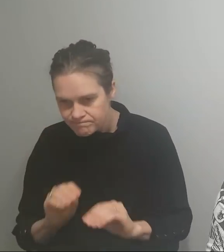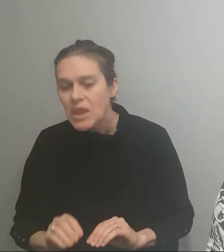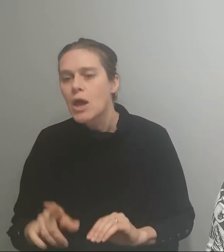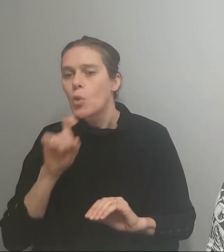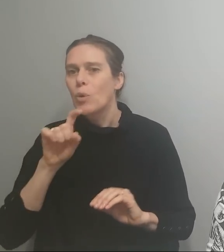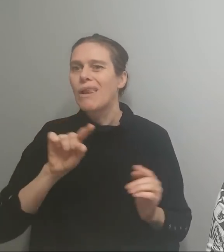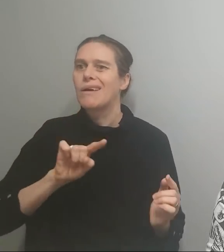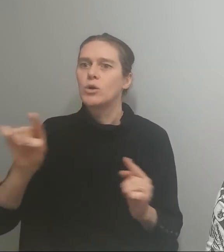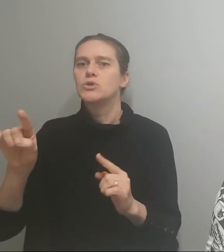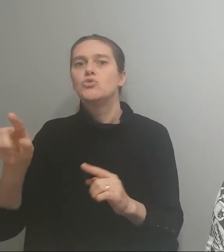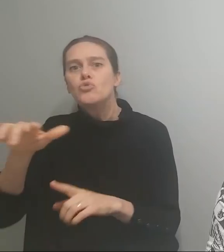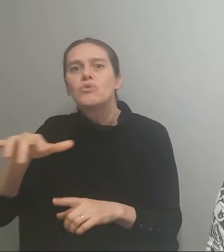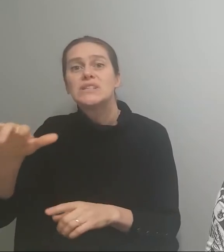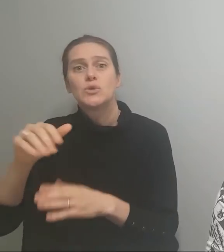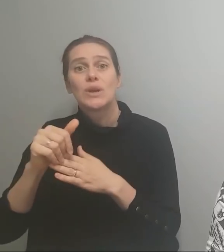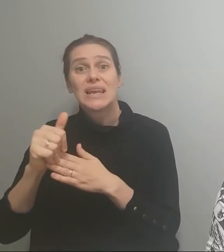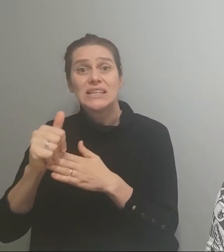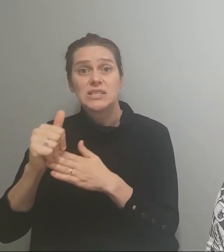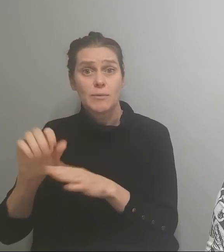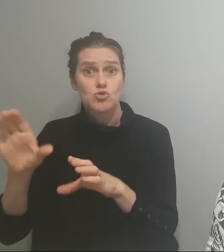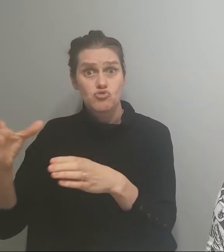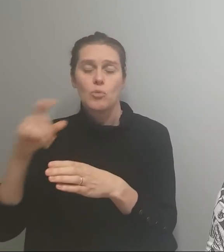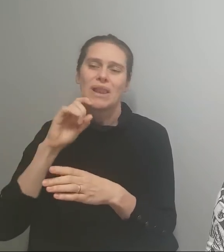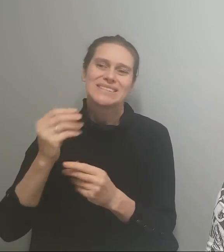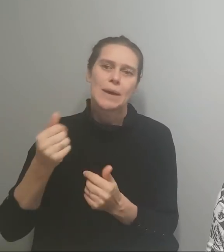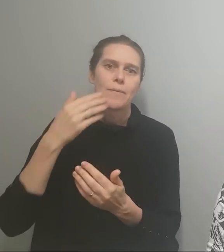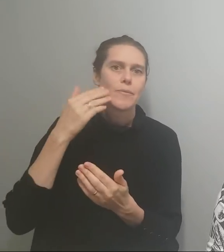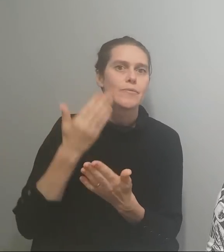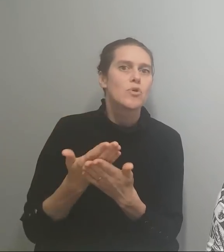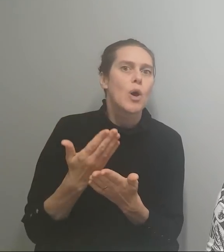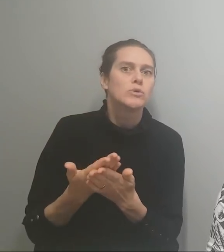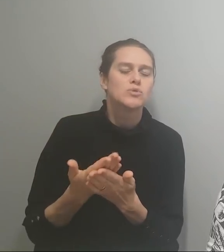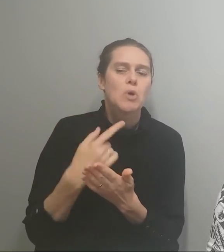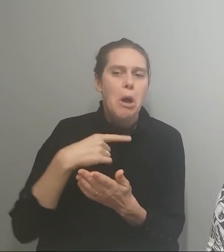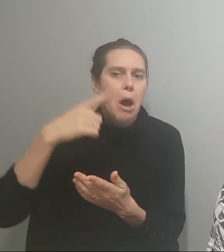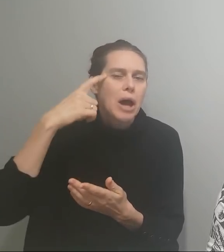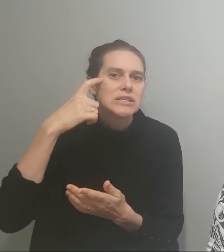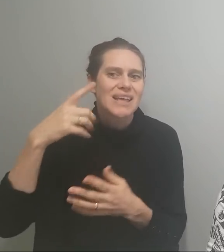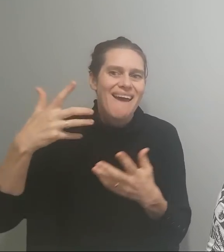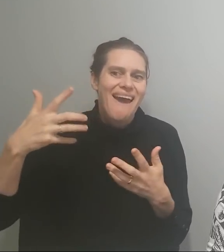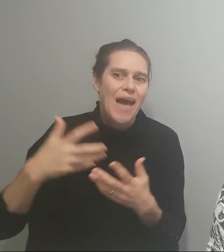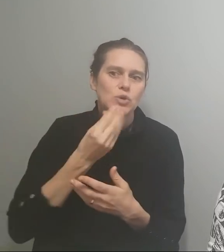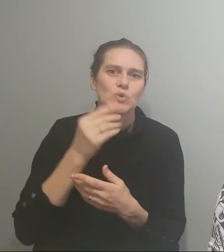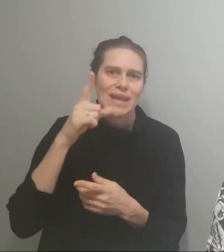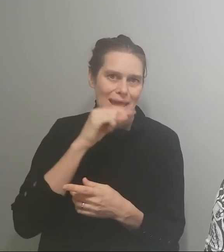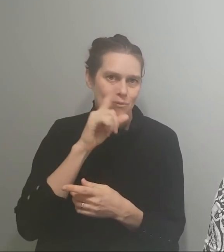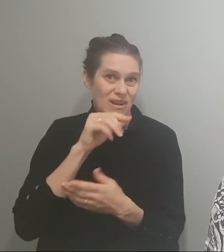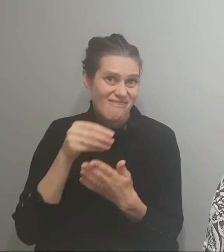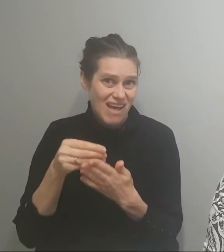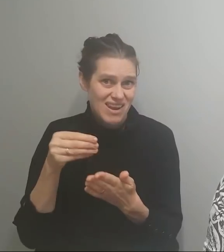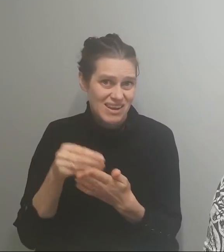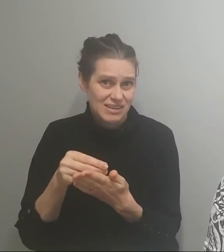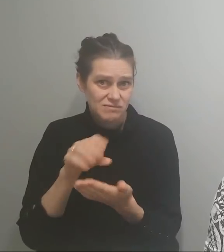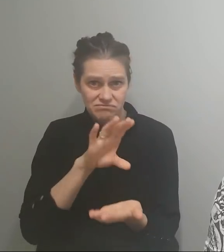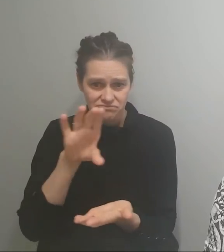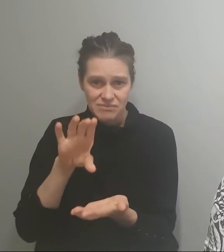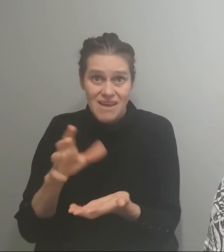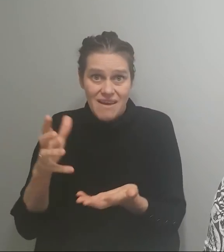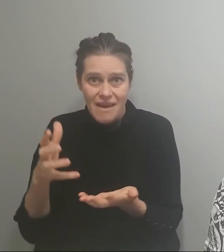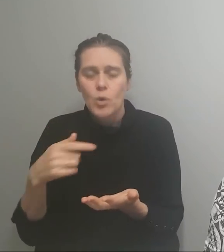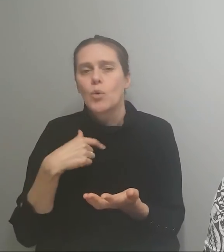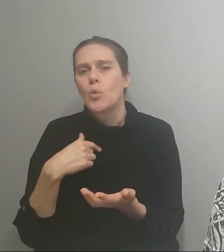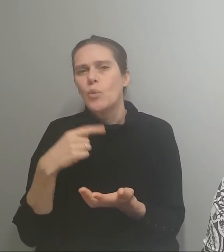regional leadership group with some proposals around what to use that capability fund for, and we expect there to